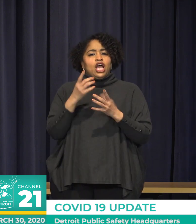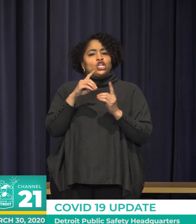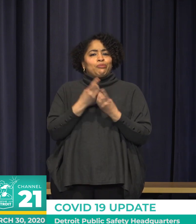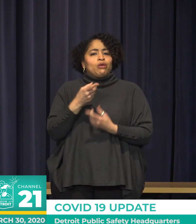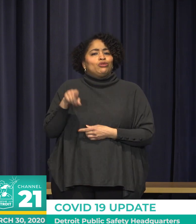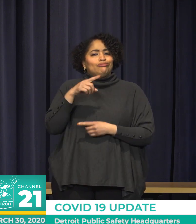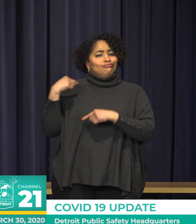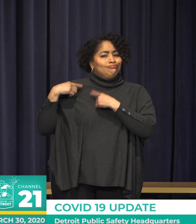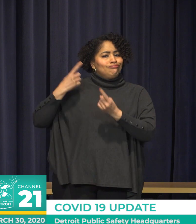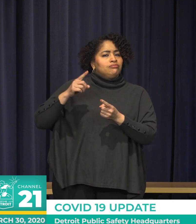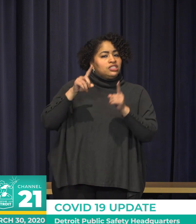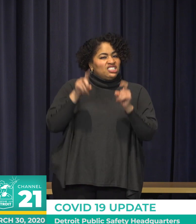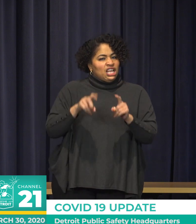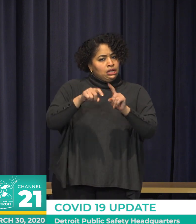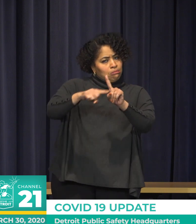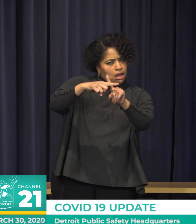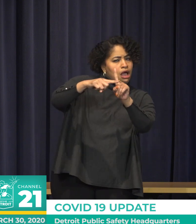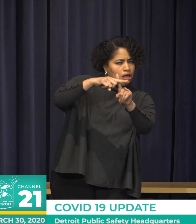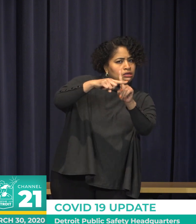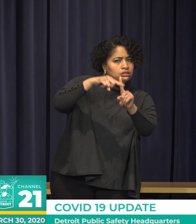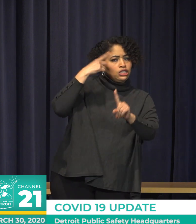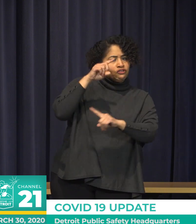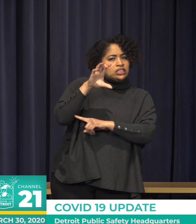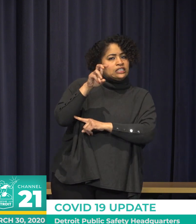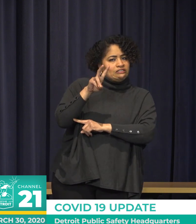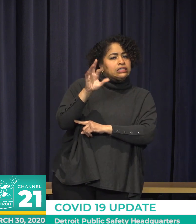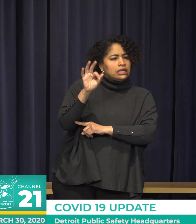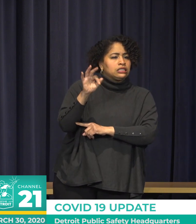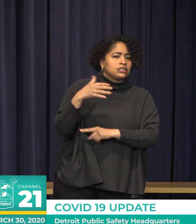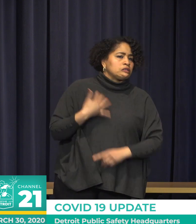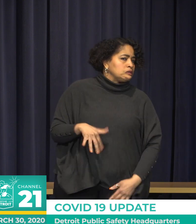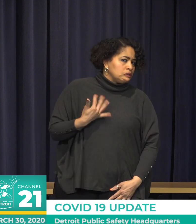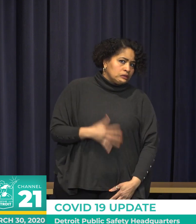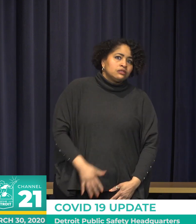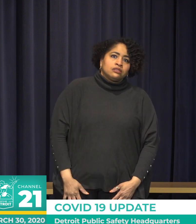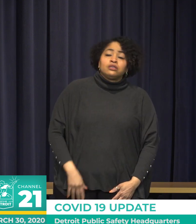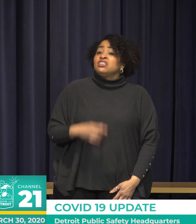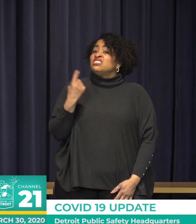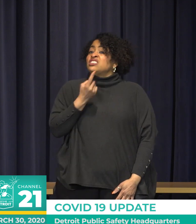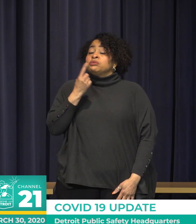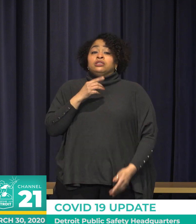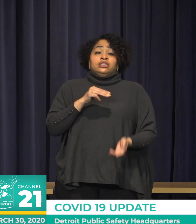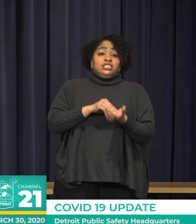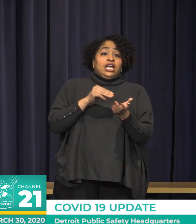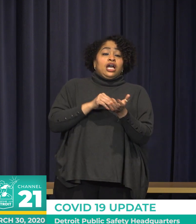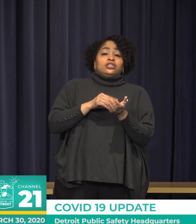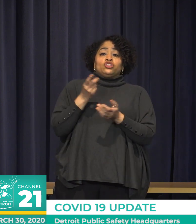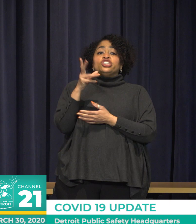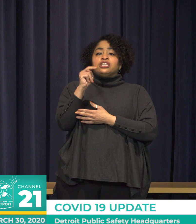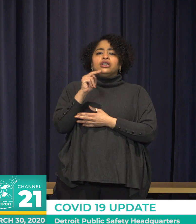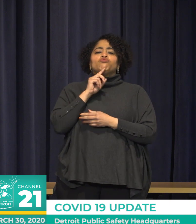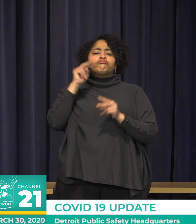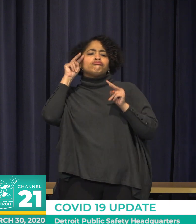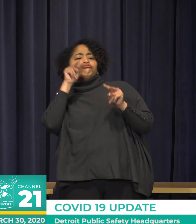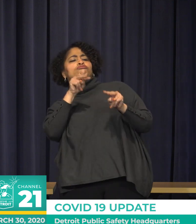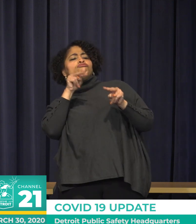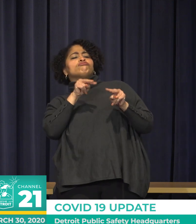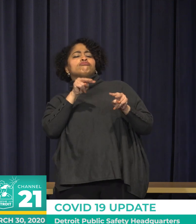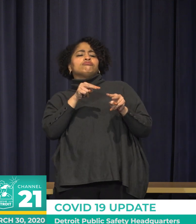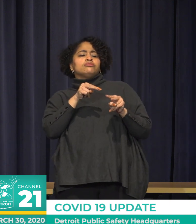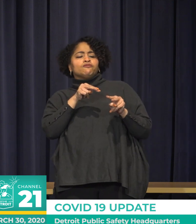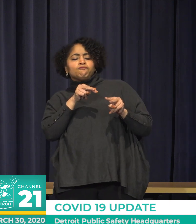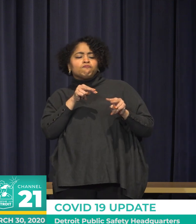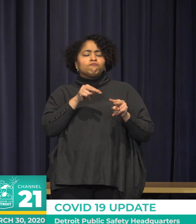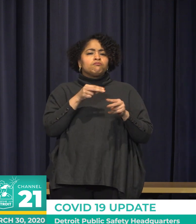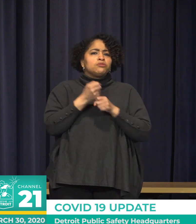have tested positive for COVID-19. And it's something that Dr. Dunn is tracking extremely